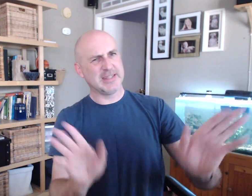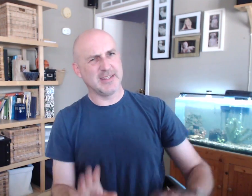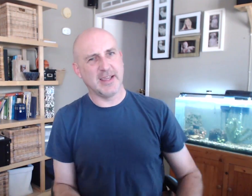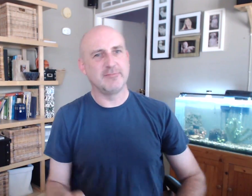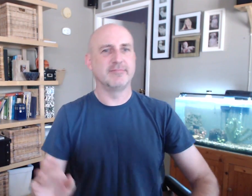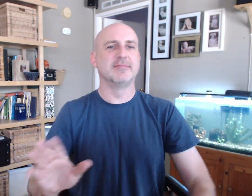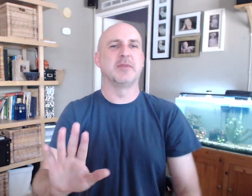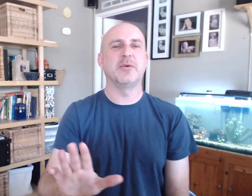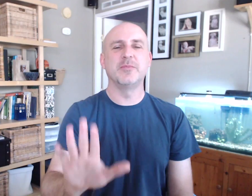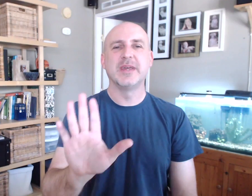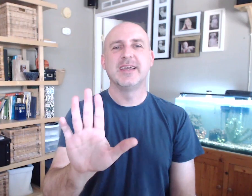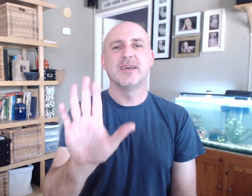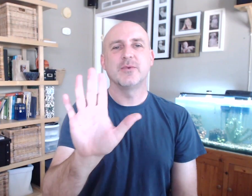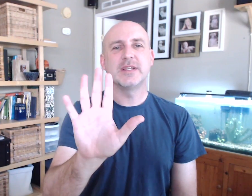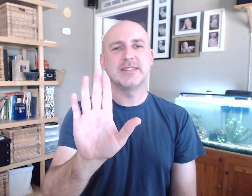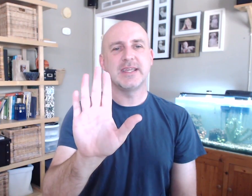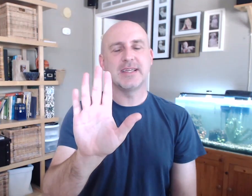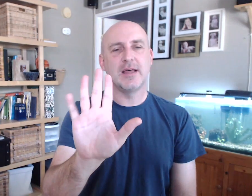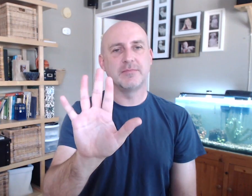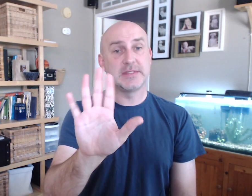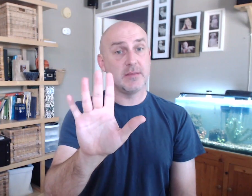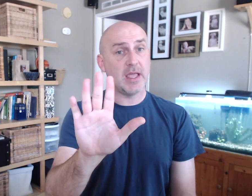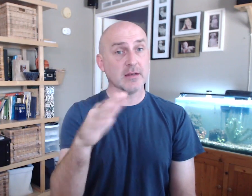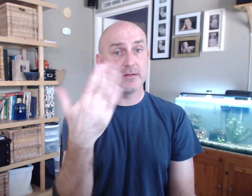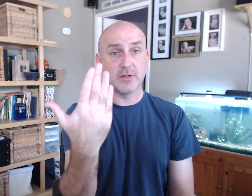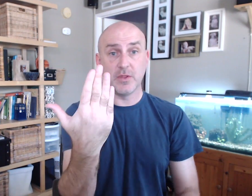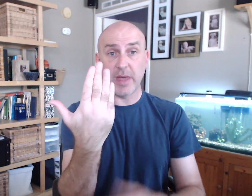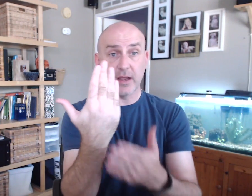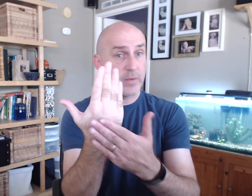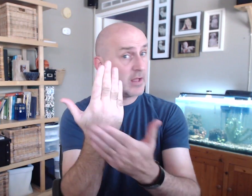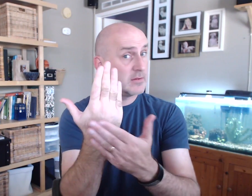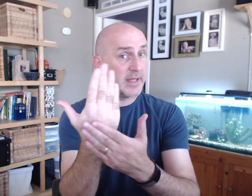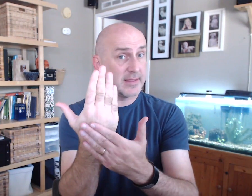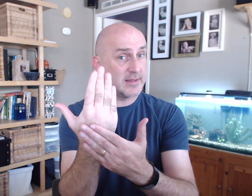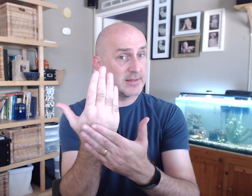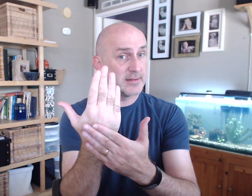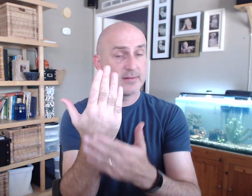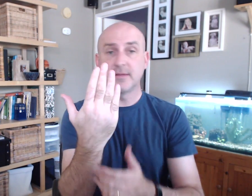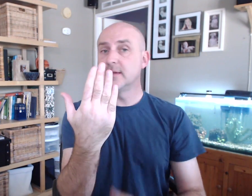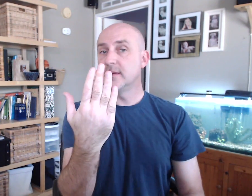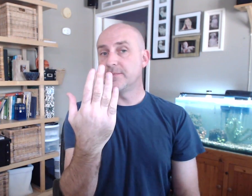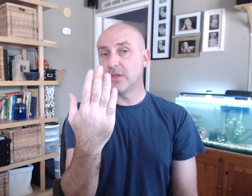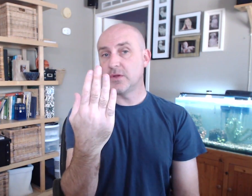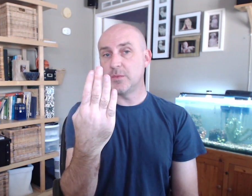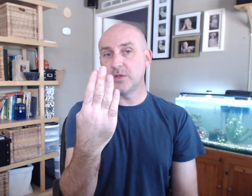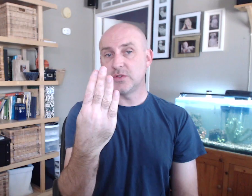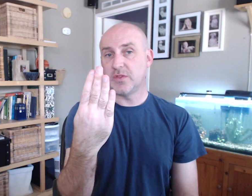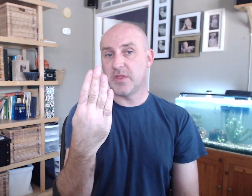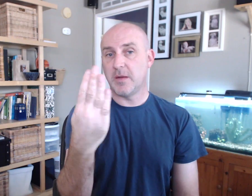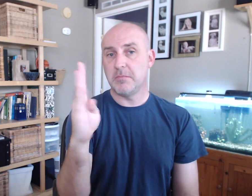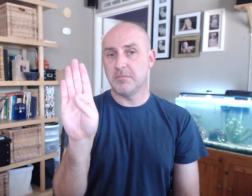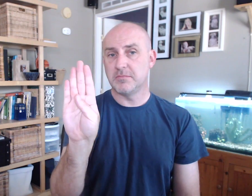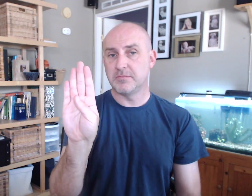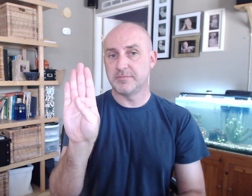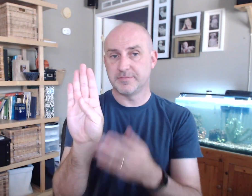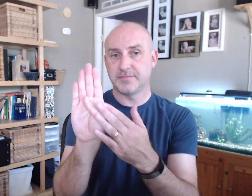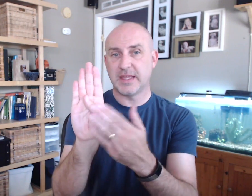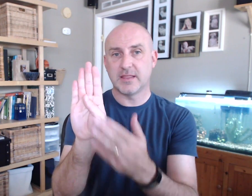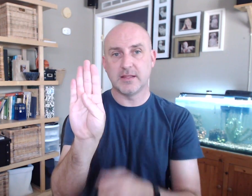said that. We're going to take same hand, turn the back around like this. You're going to put your thumb like the letter